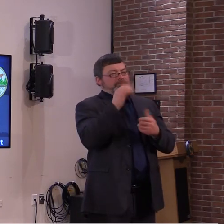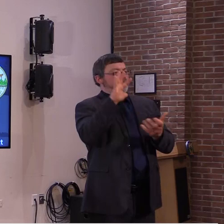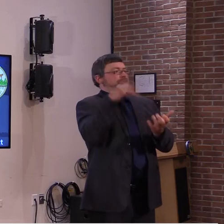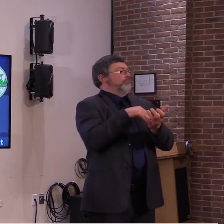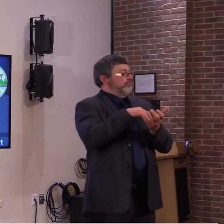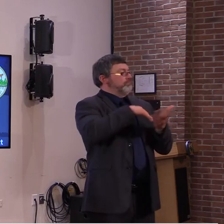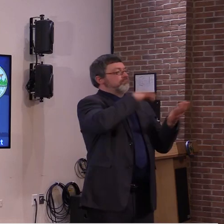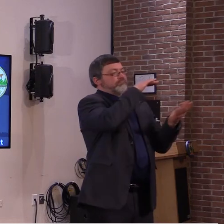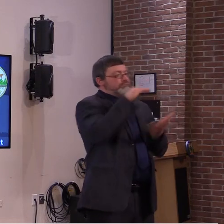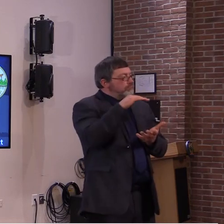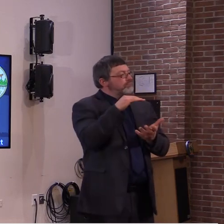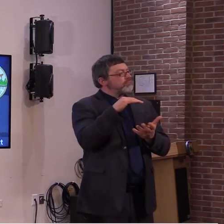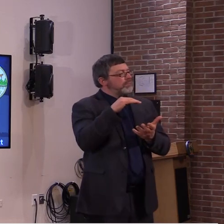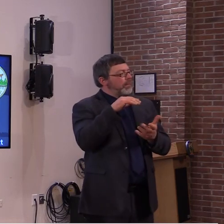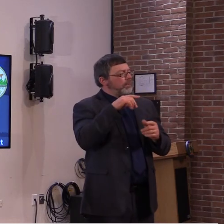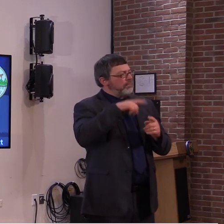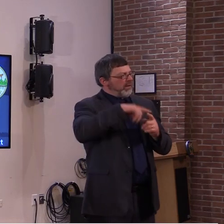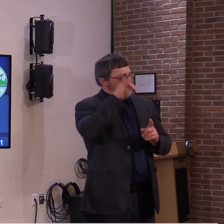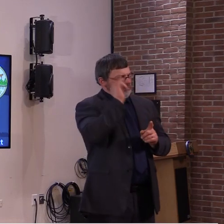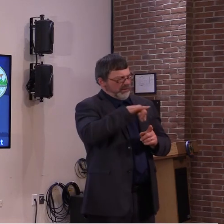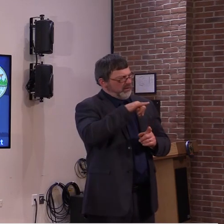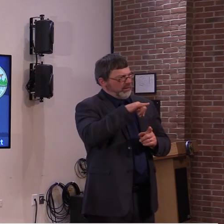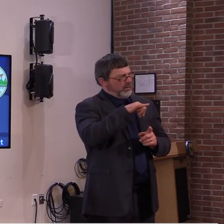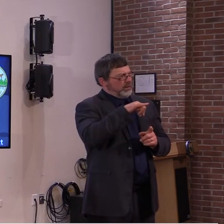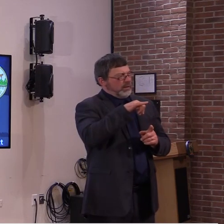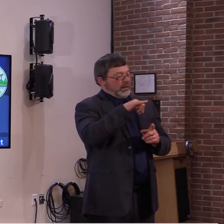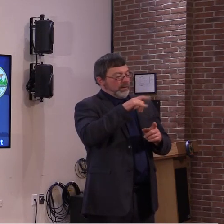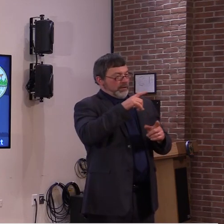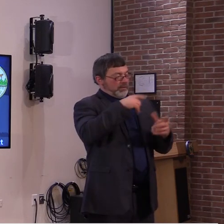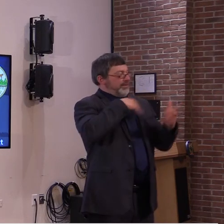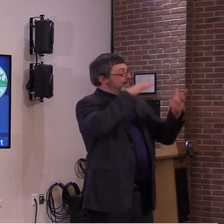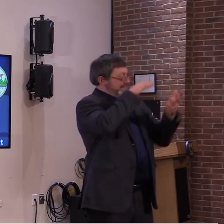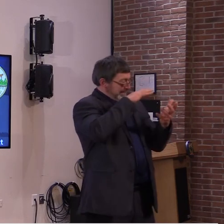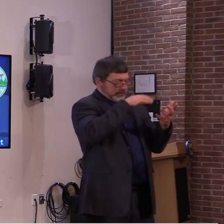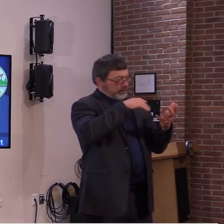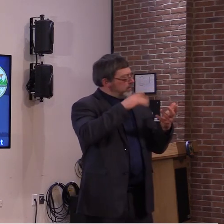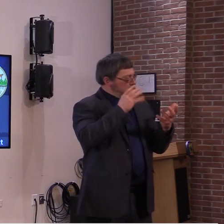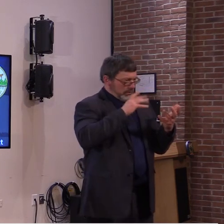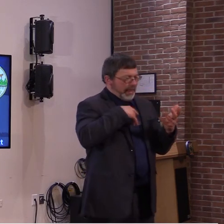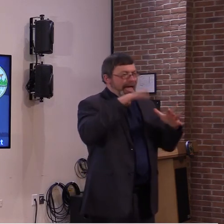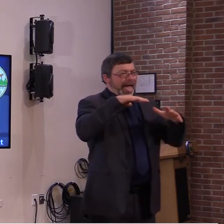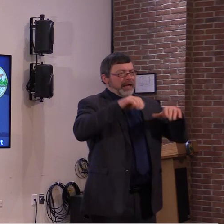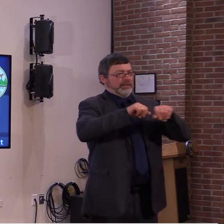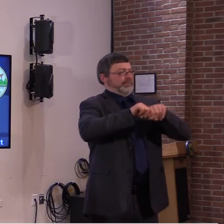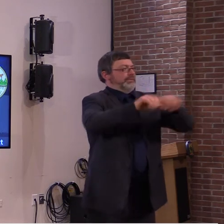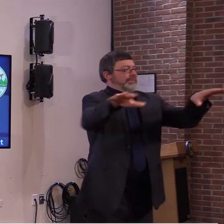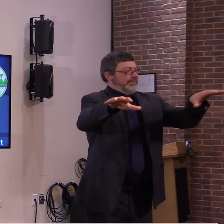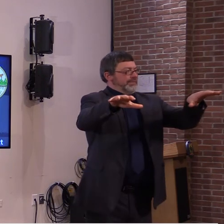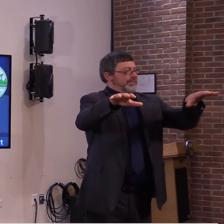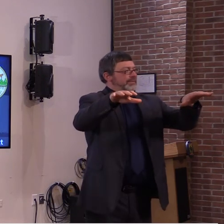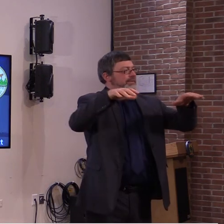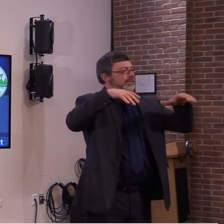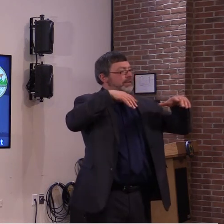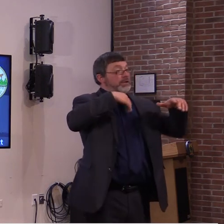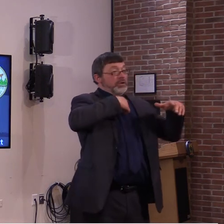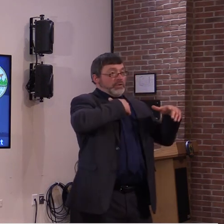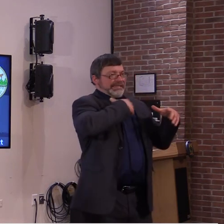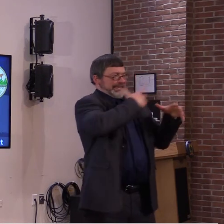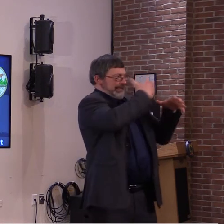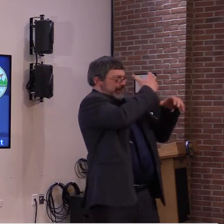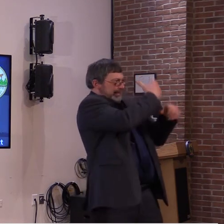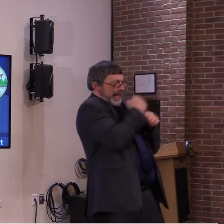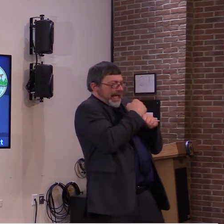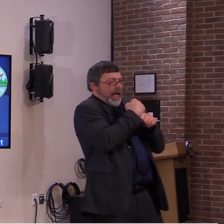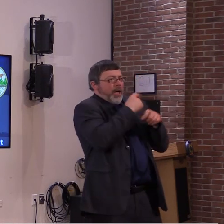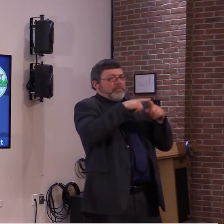a natural kind of lag time and a built-up reserve in some respects as we move forward. So again,